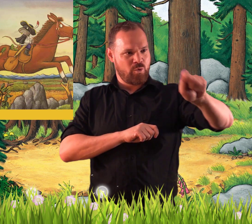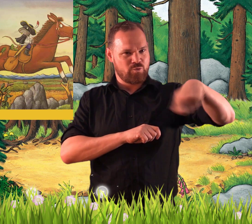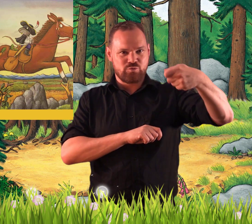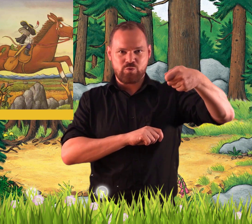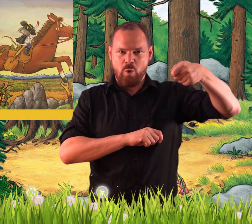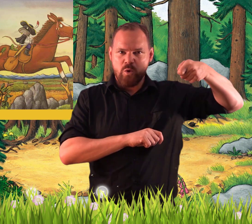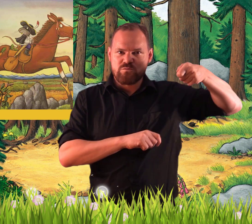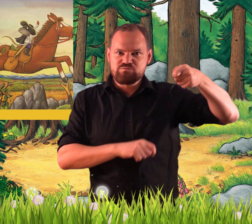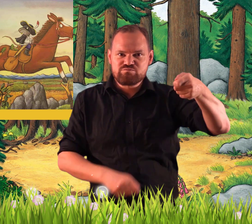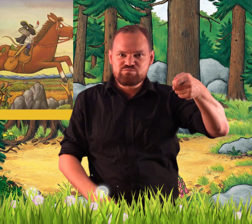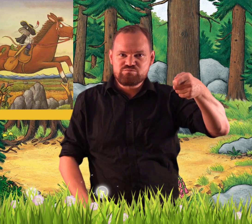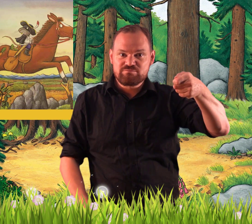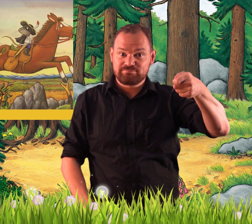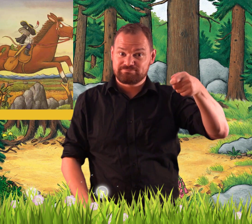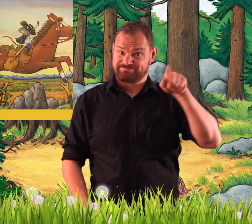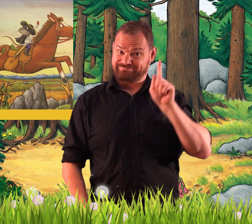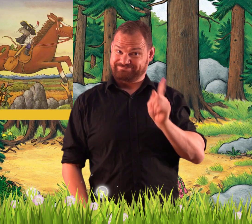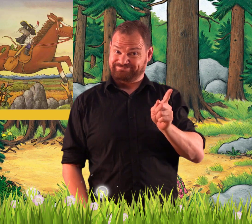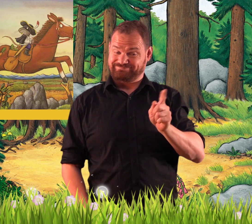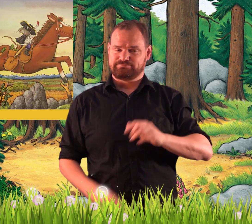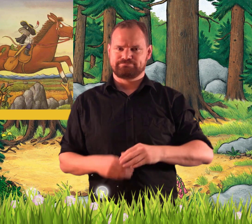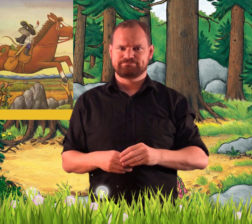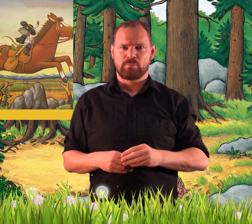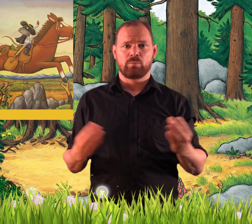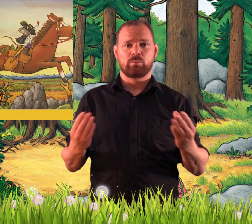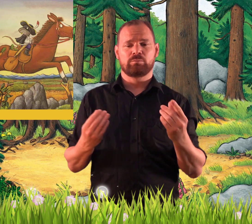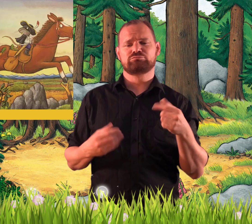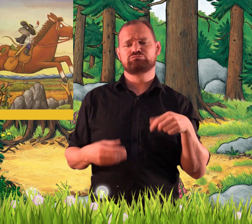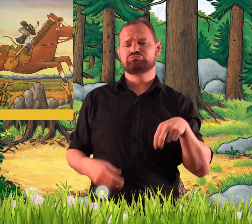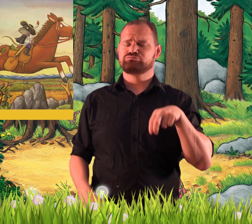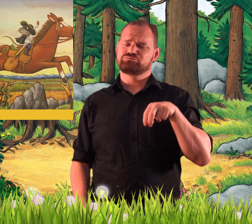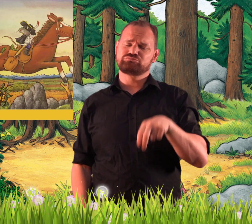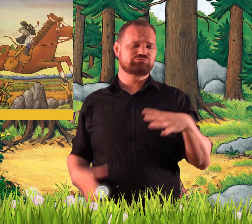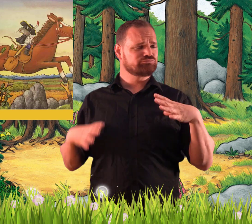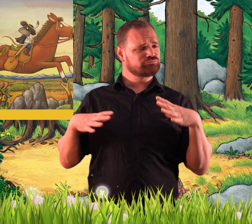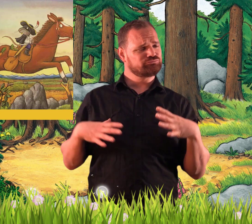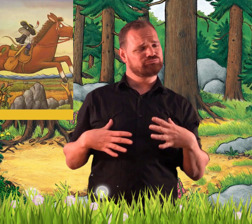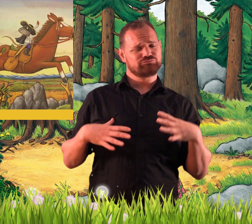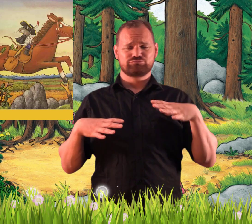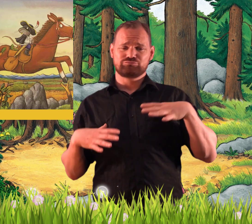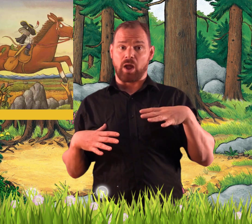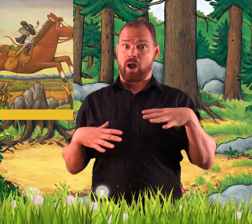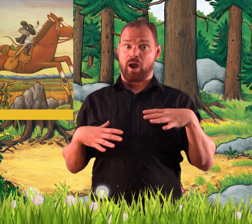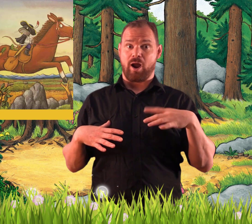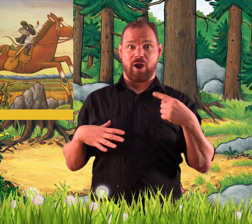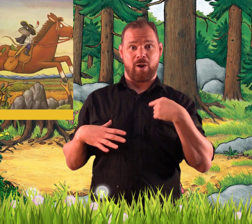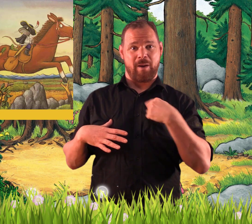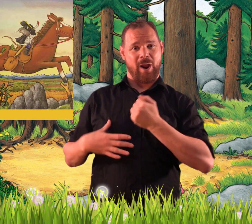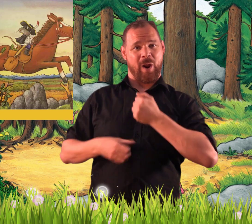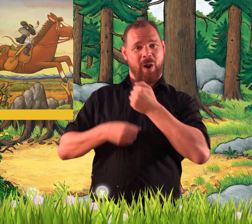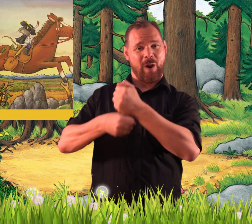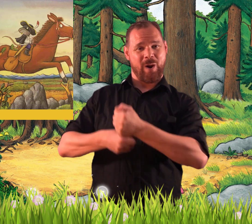long, sharp sword. One day, he was strolling down the road with his